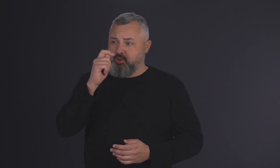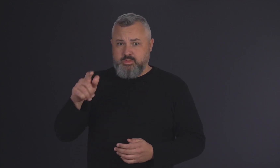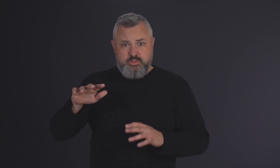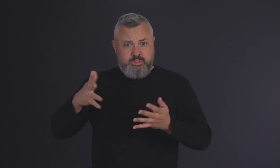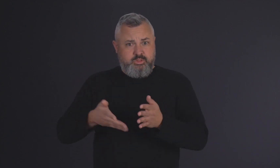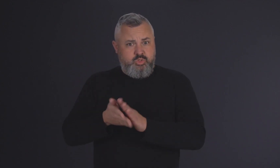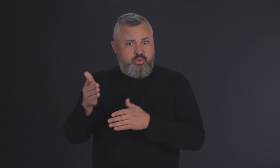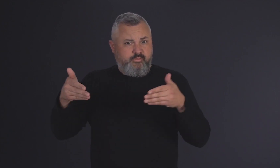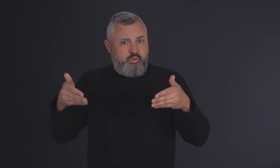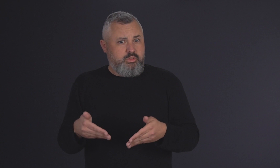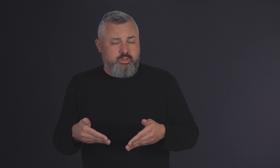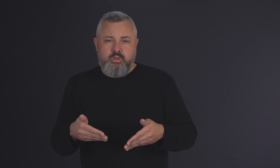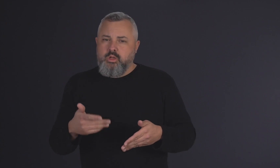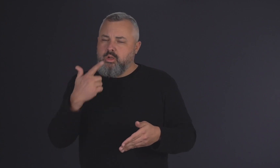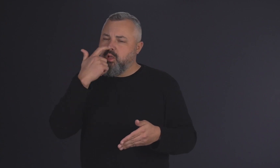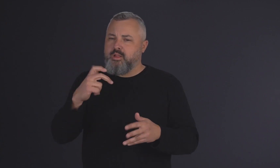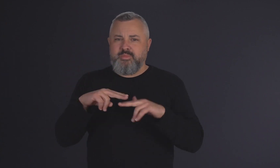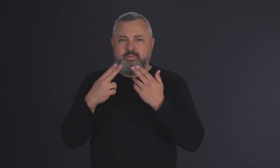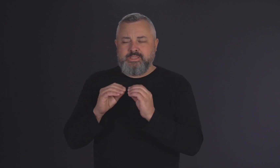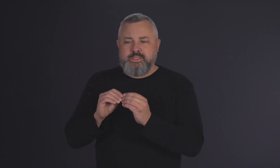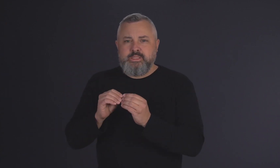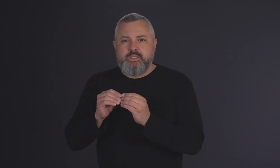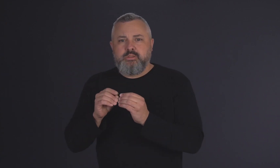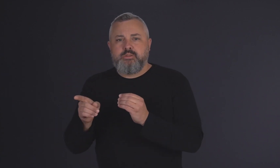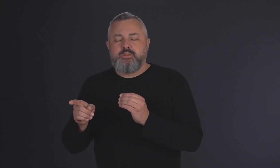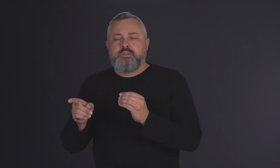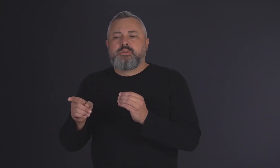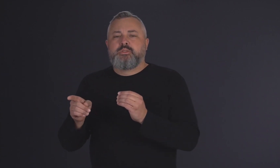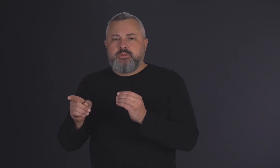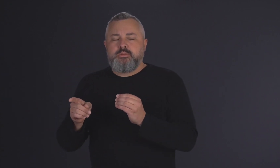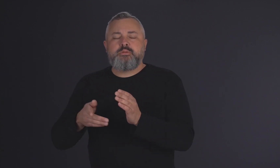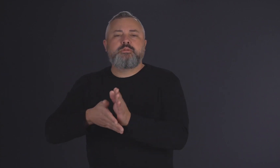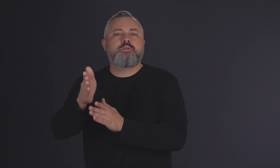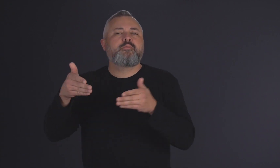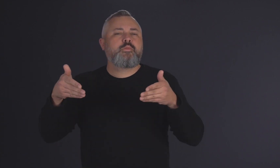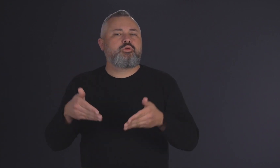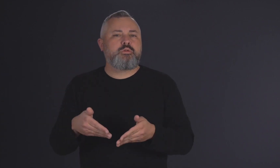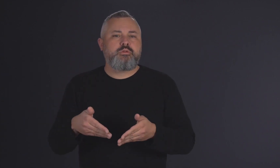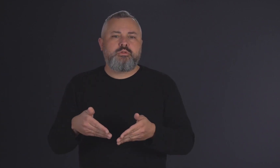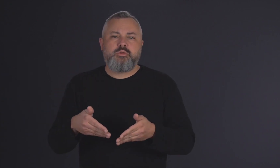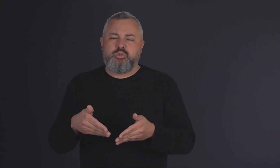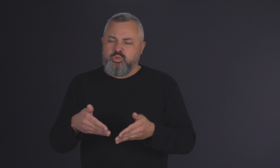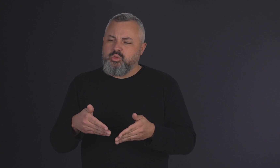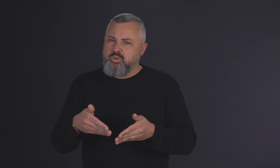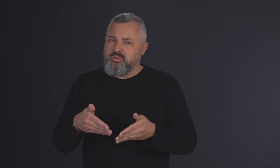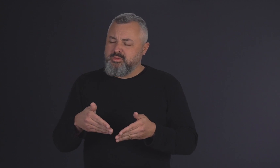So Emma nearly didn't go to her own mother's funeral, until fortunately her family convinced her.